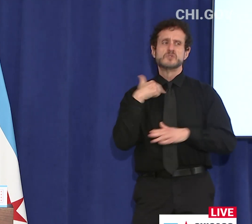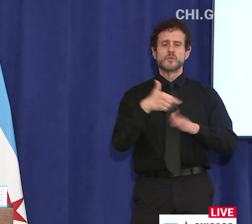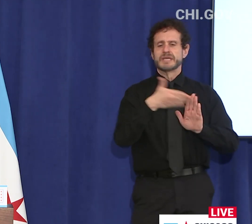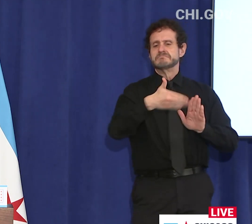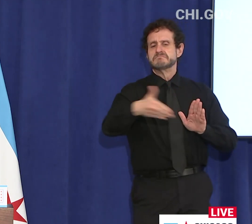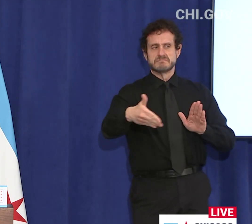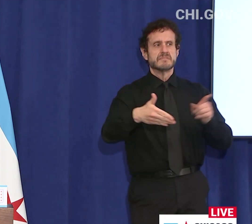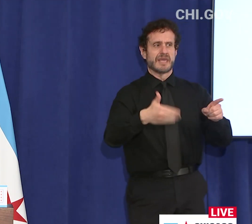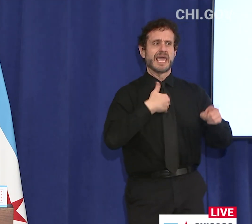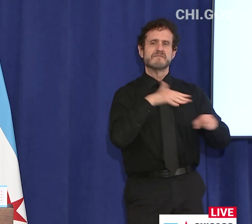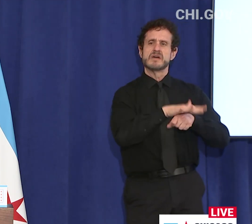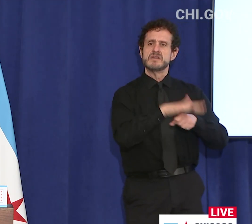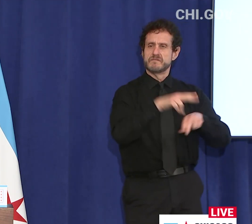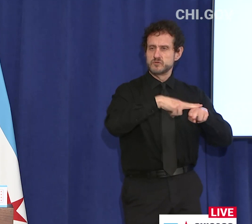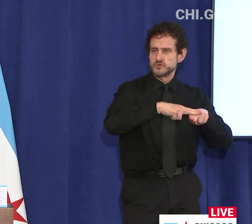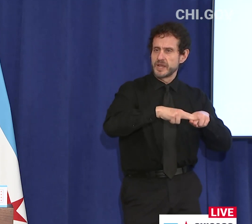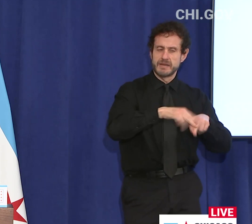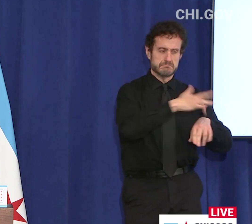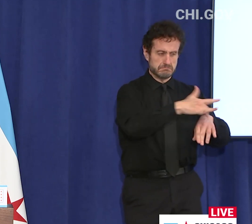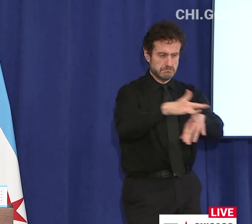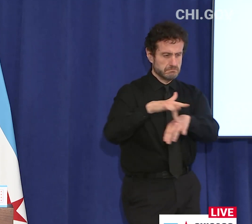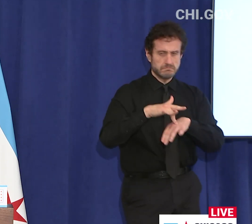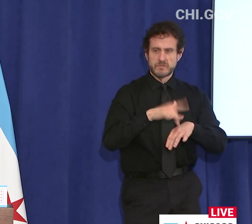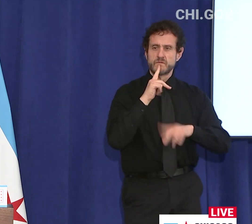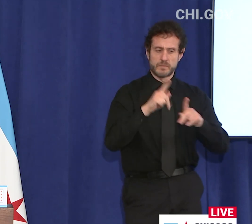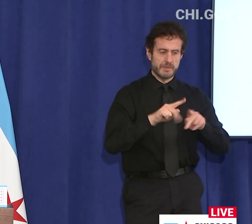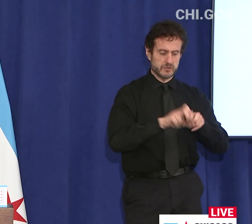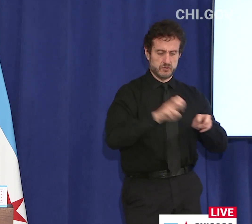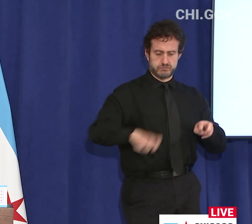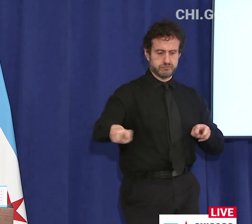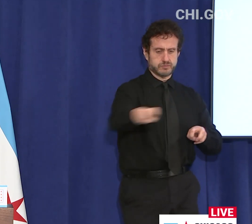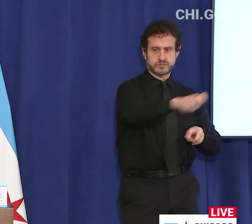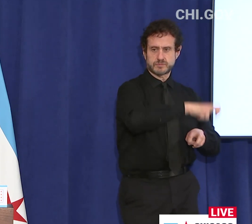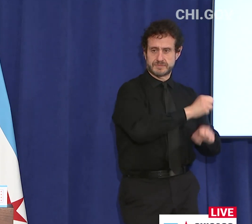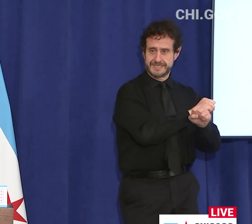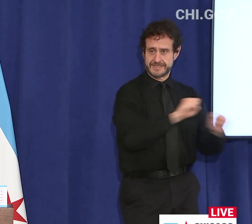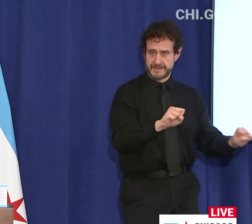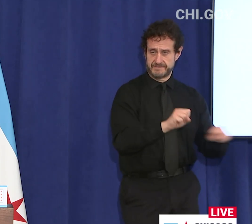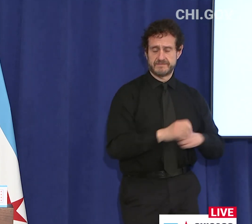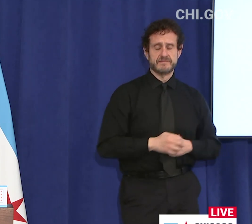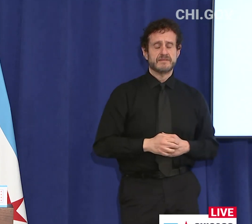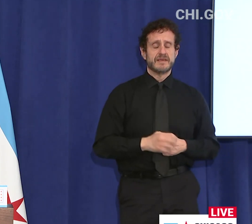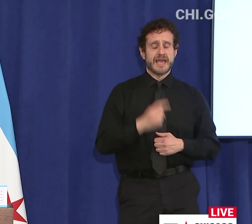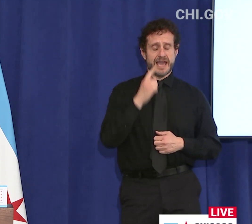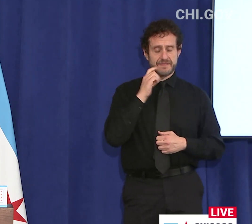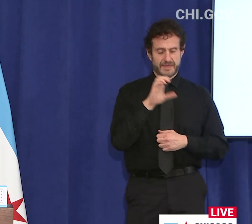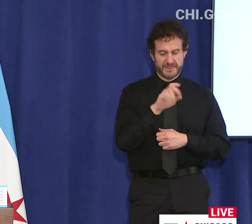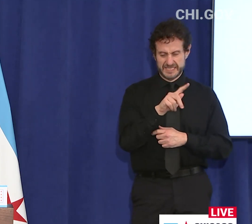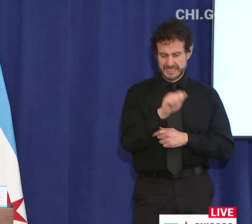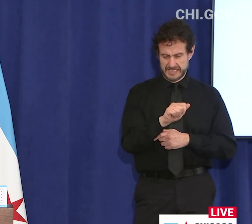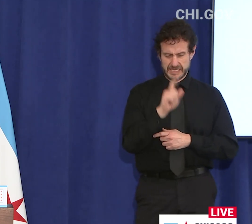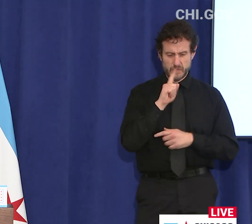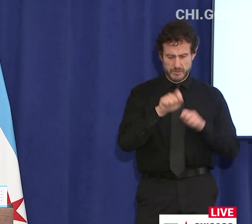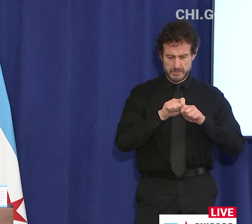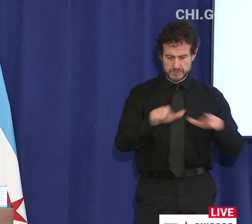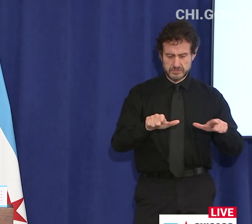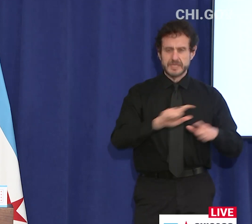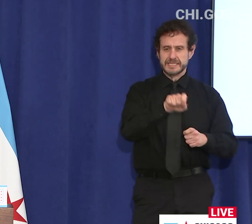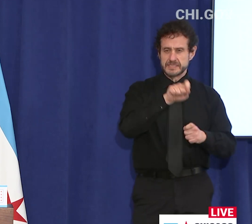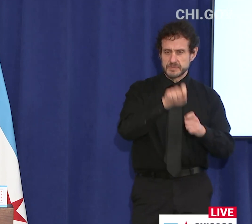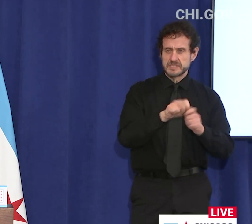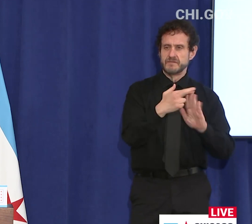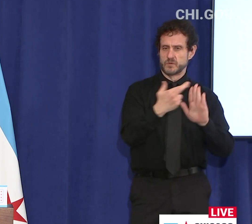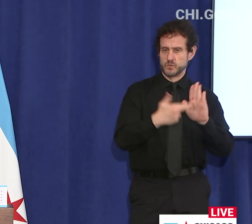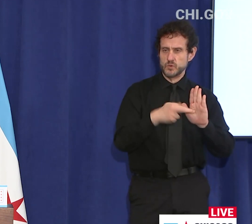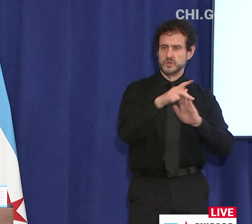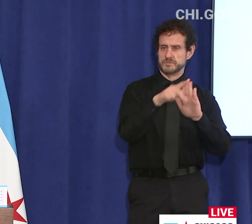The CTA has, I think, released yesterday or releasing later this week, very specific guidelines,